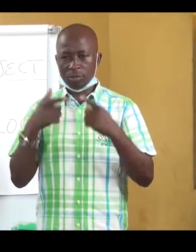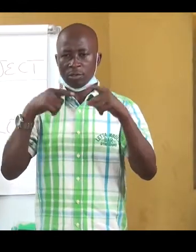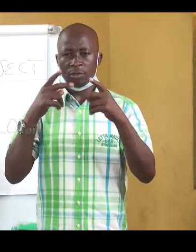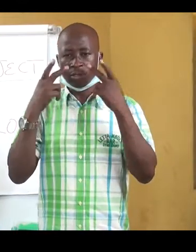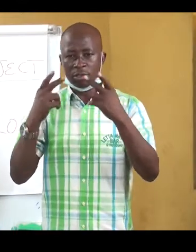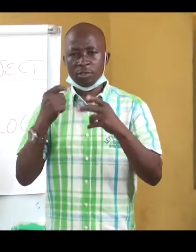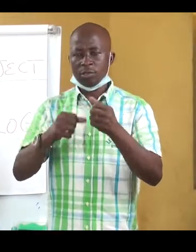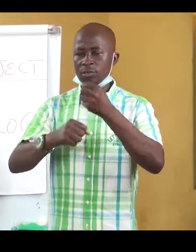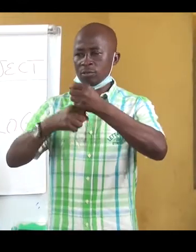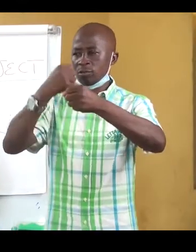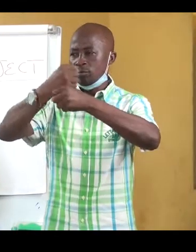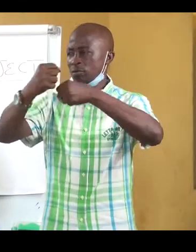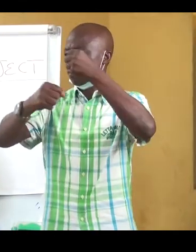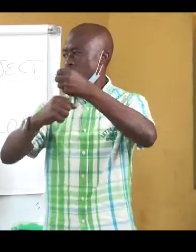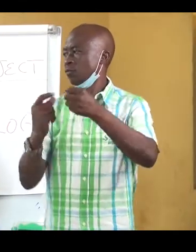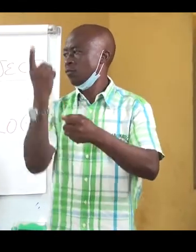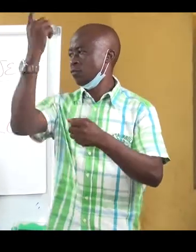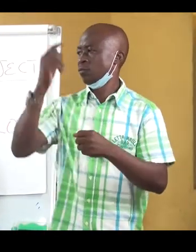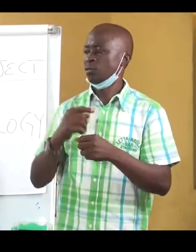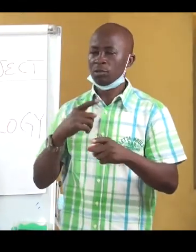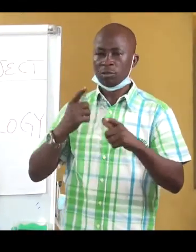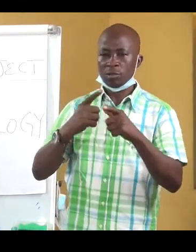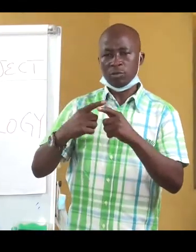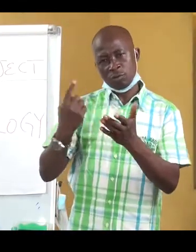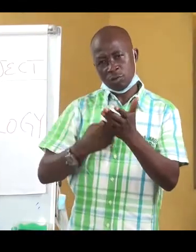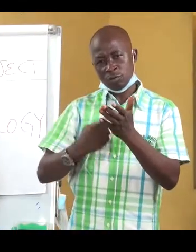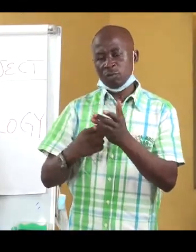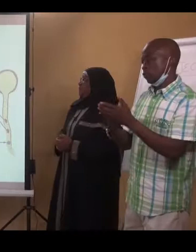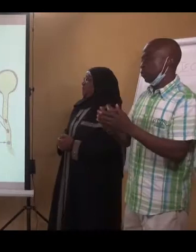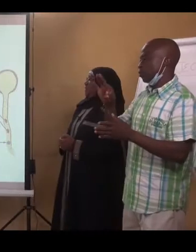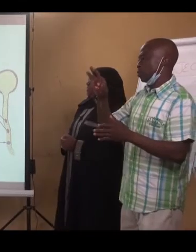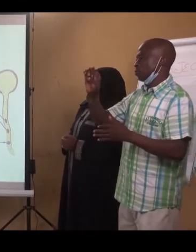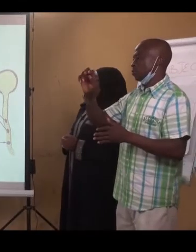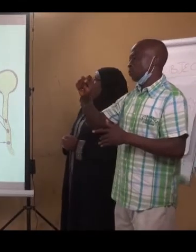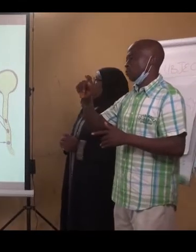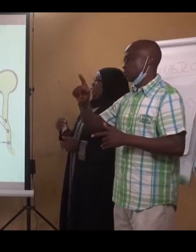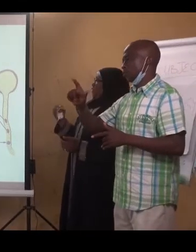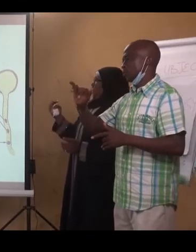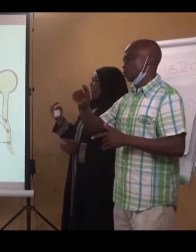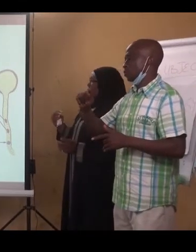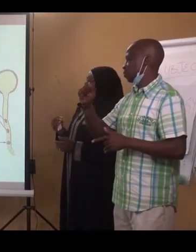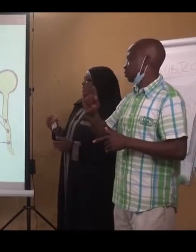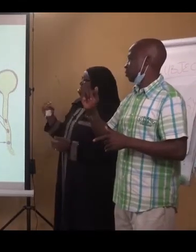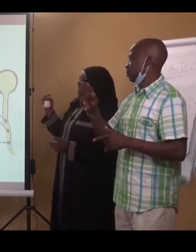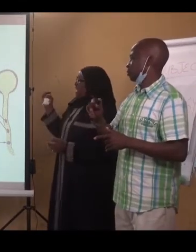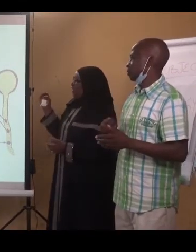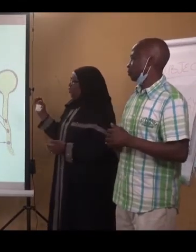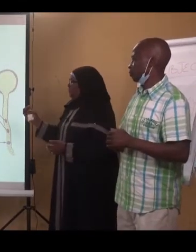structure first, then we go and discuss fertilization. Okay, an ovule